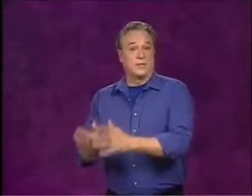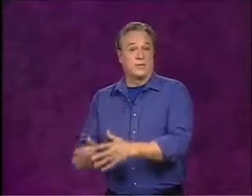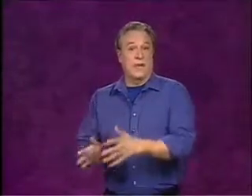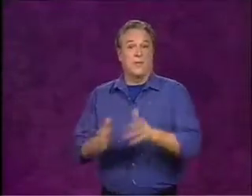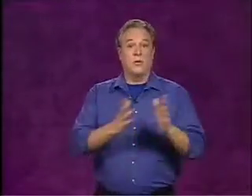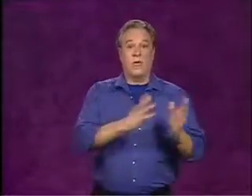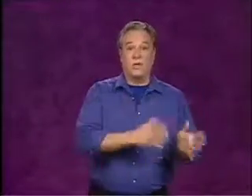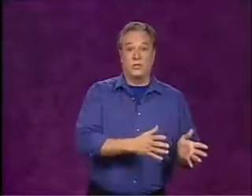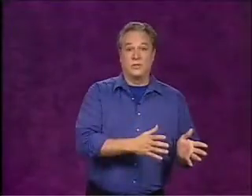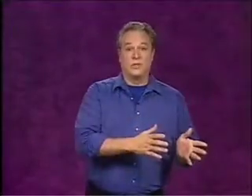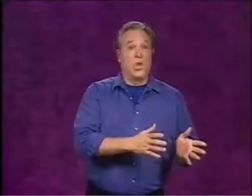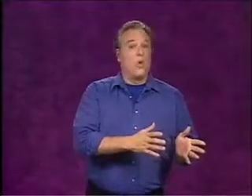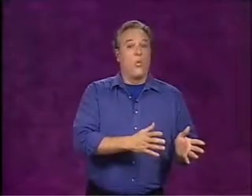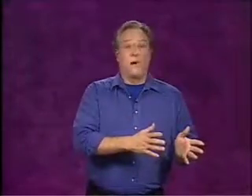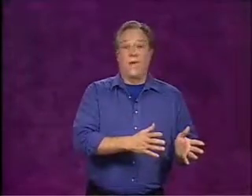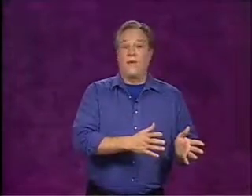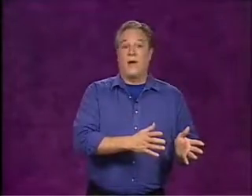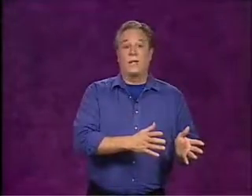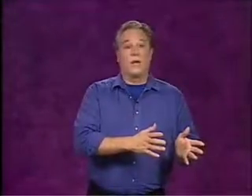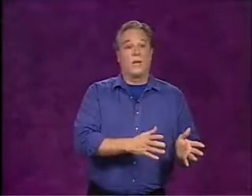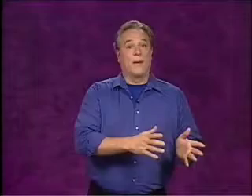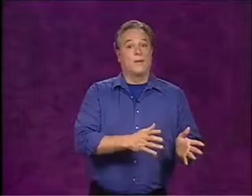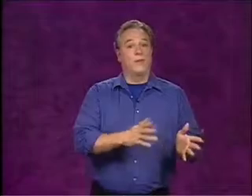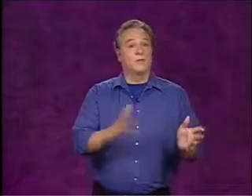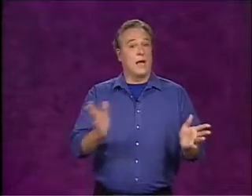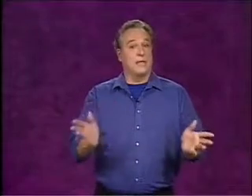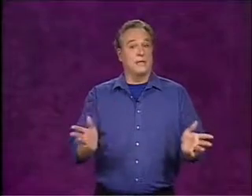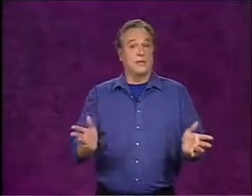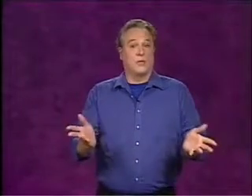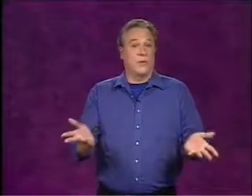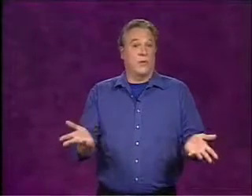same locations whenever I talk about those objects or people.